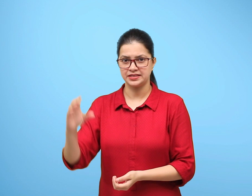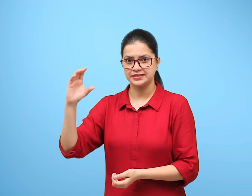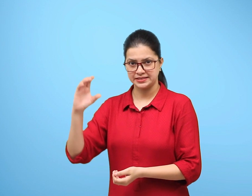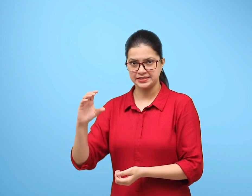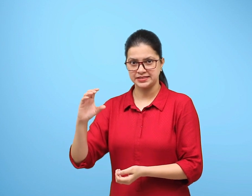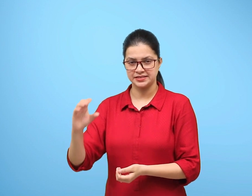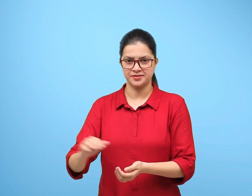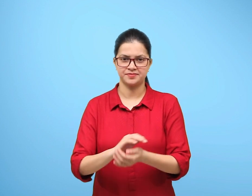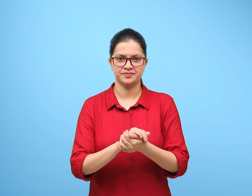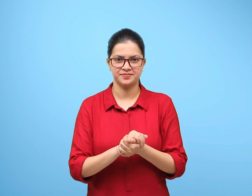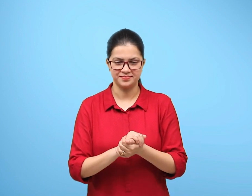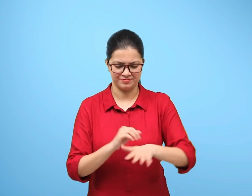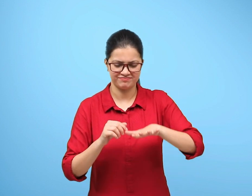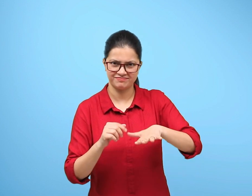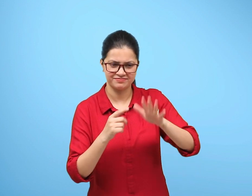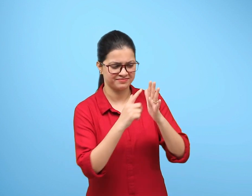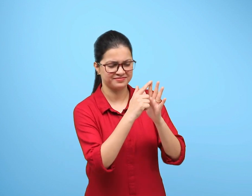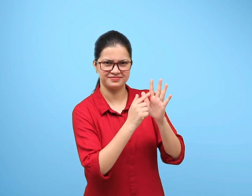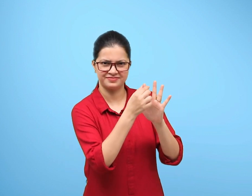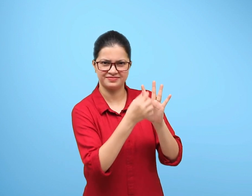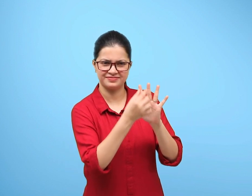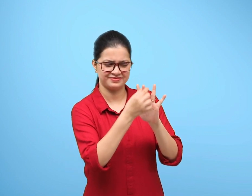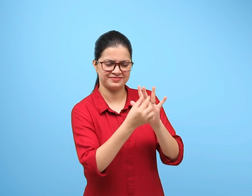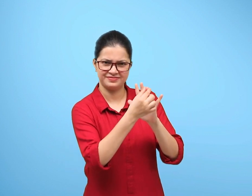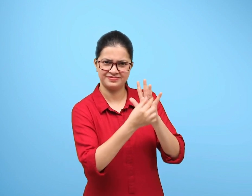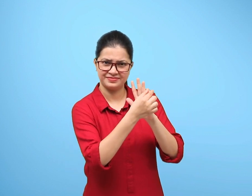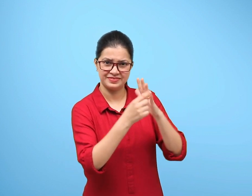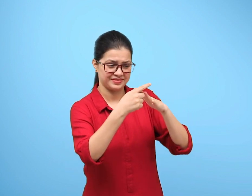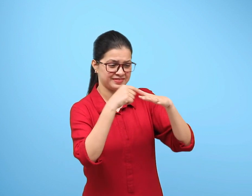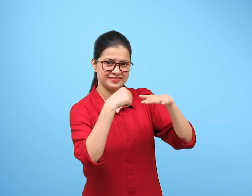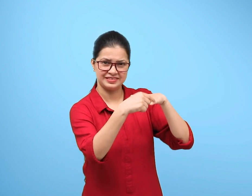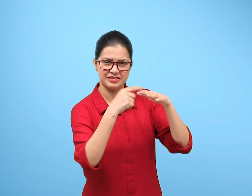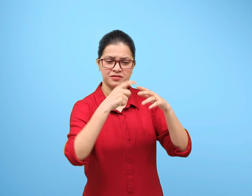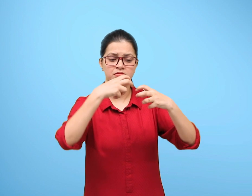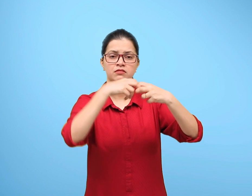C. The finger bones do not have joints.